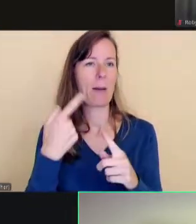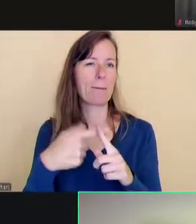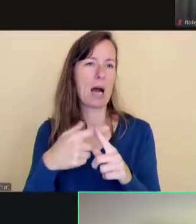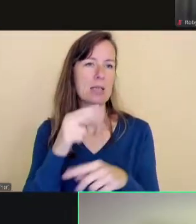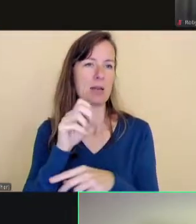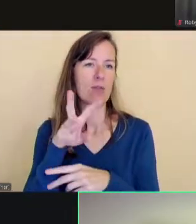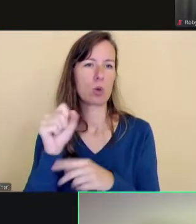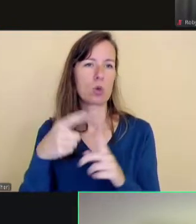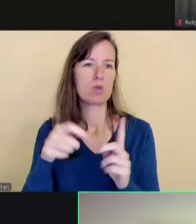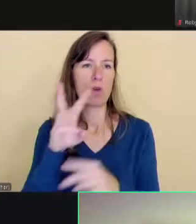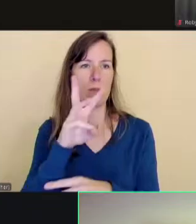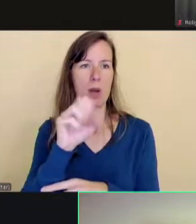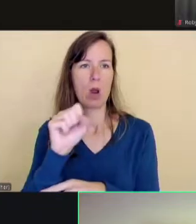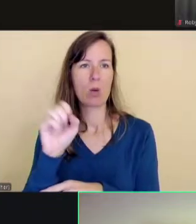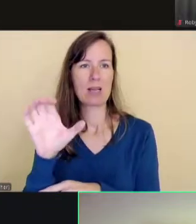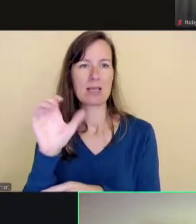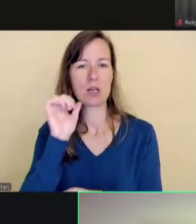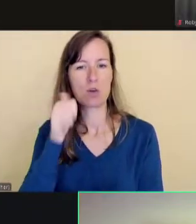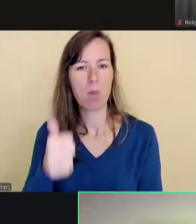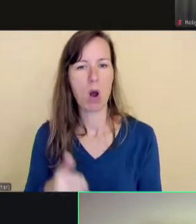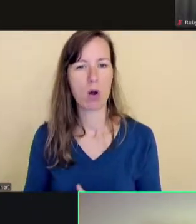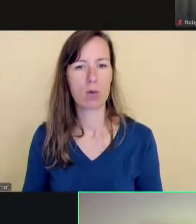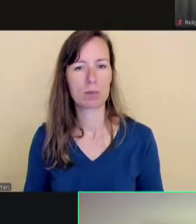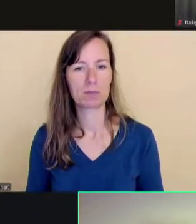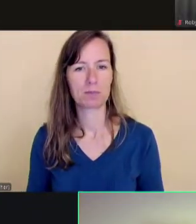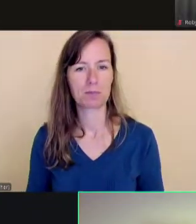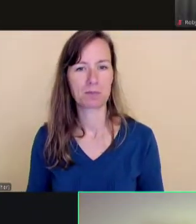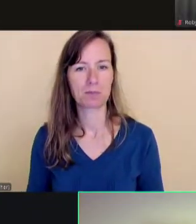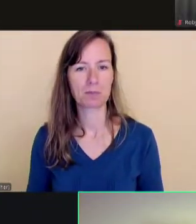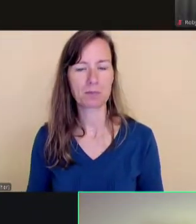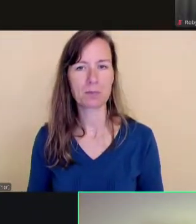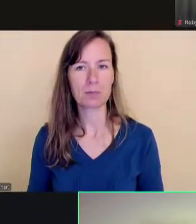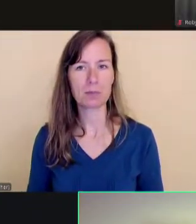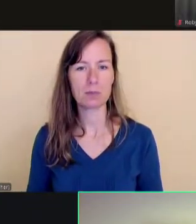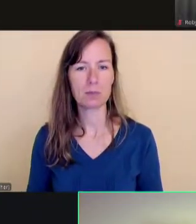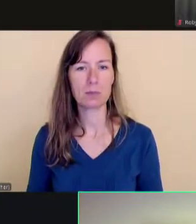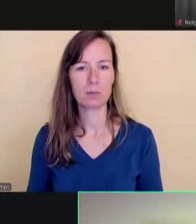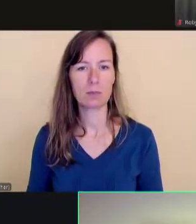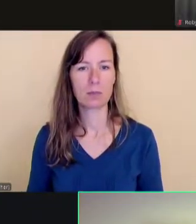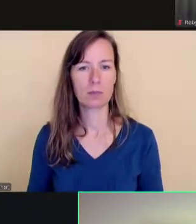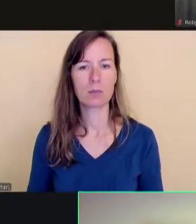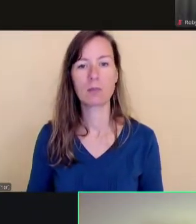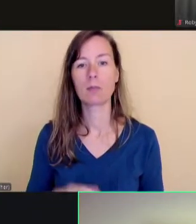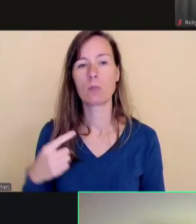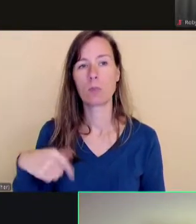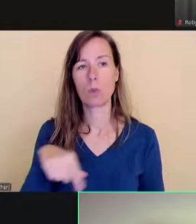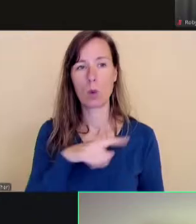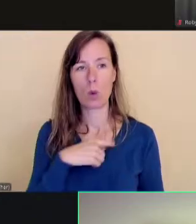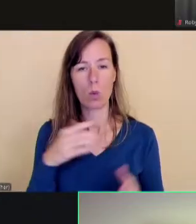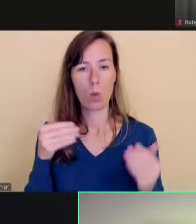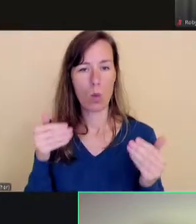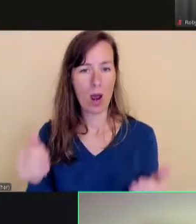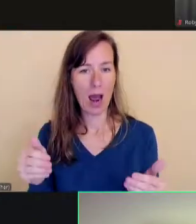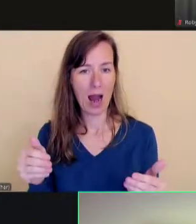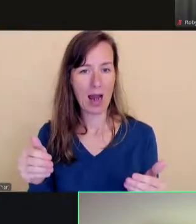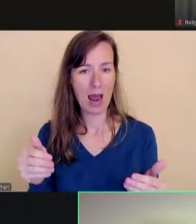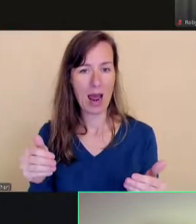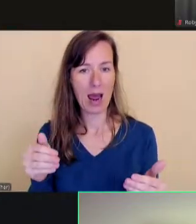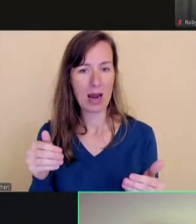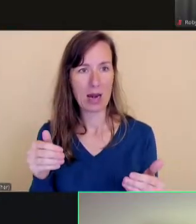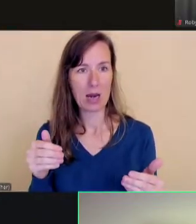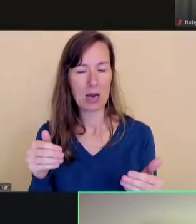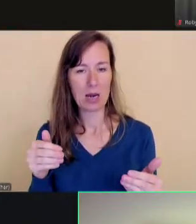tomorrow. Then that'll start locking in some things. And just as an aside, we went ahead and on